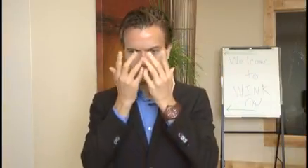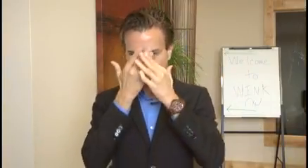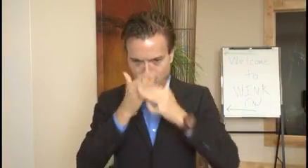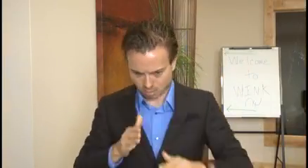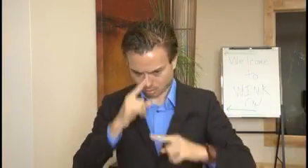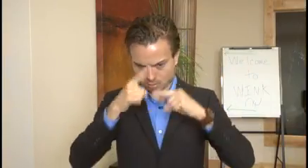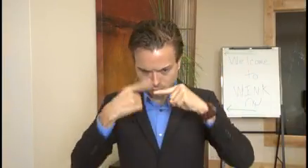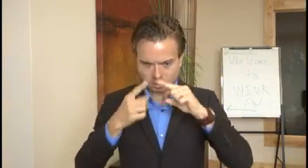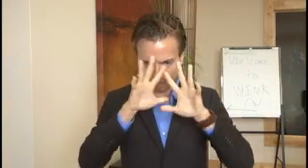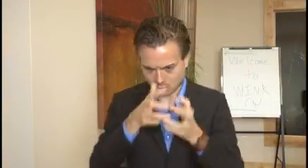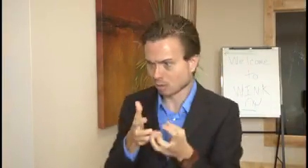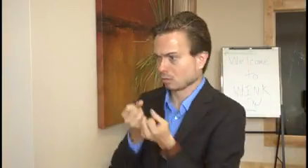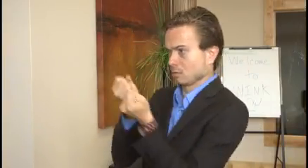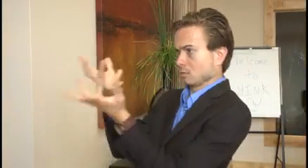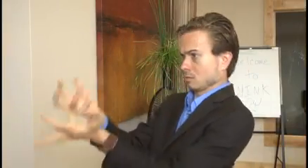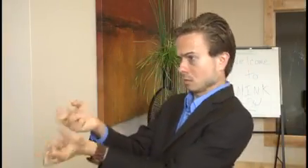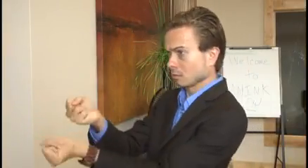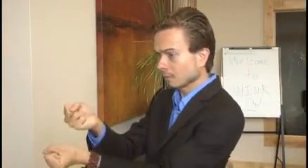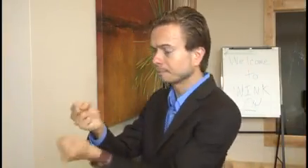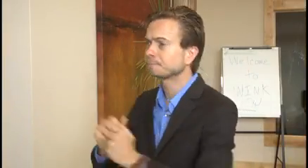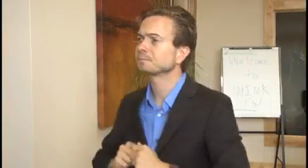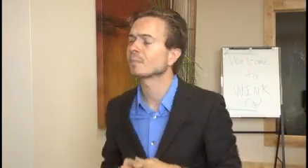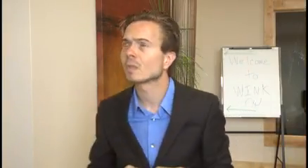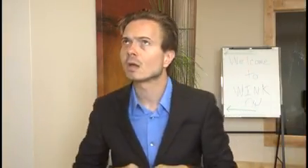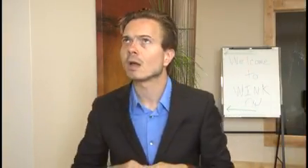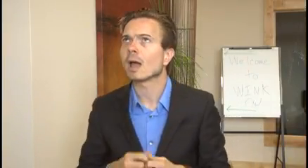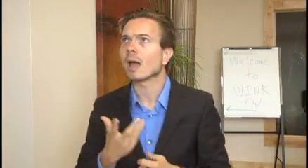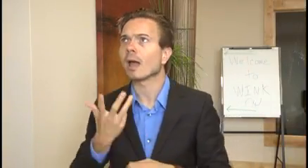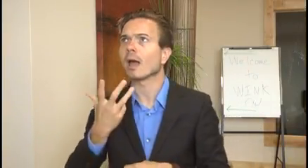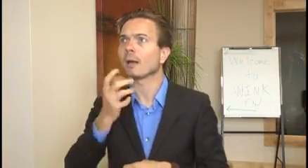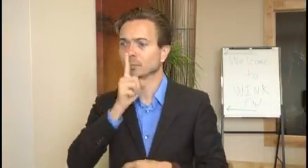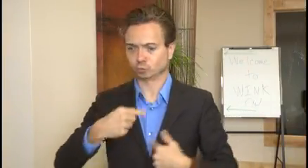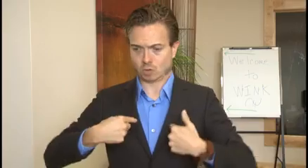change it to another language to make sure you capture the message